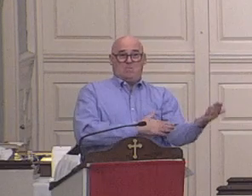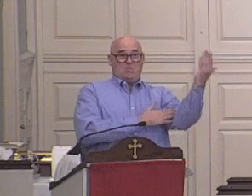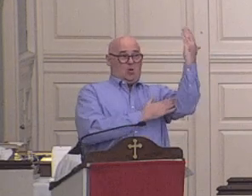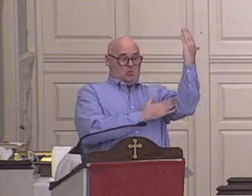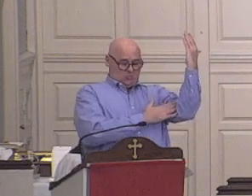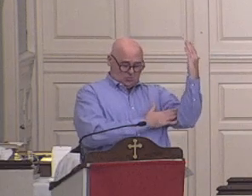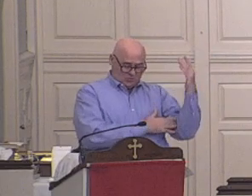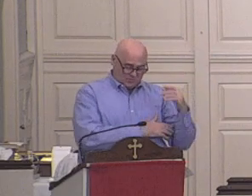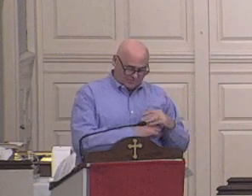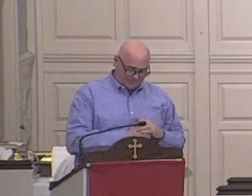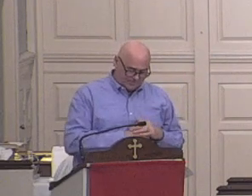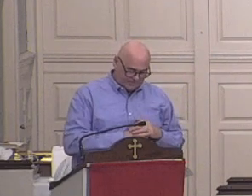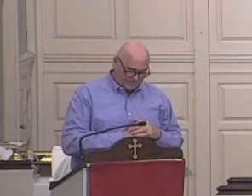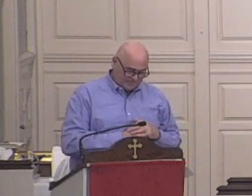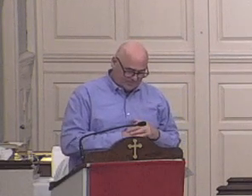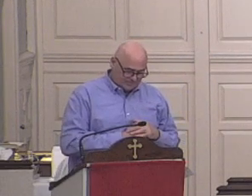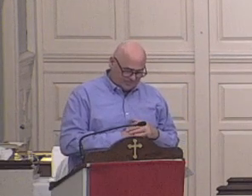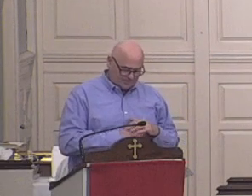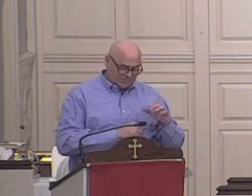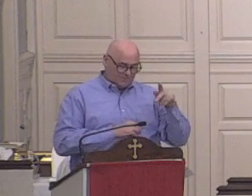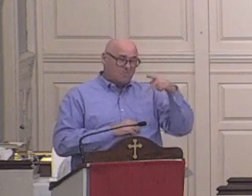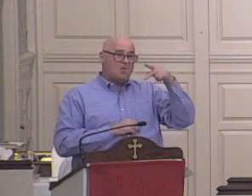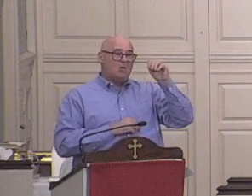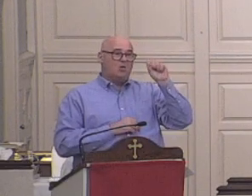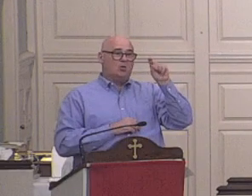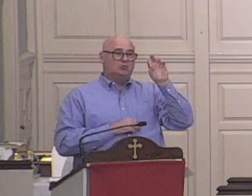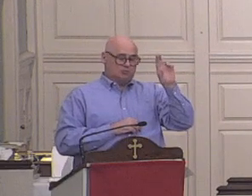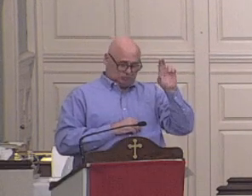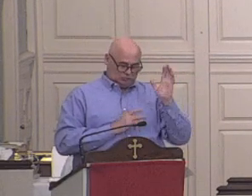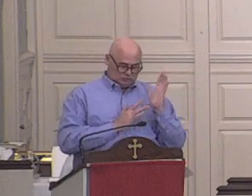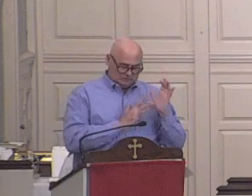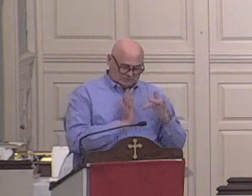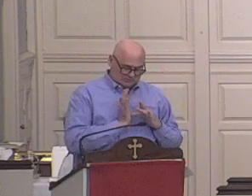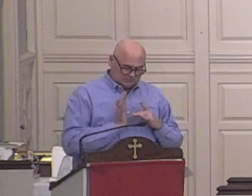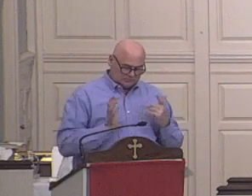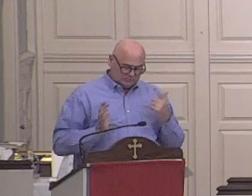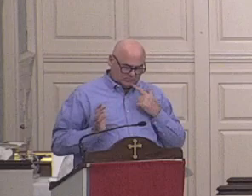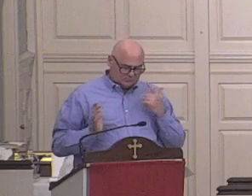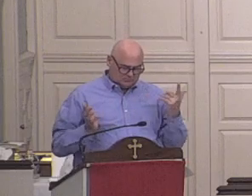It was 9 o'clock in the morning when they crucified him.